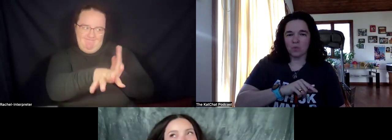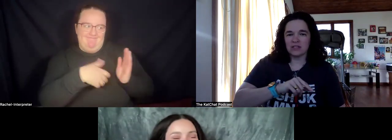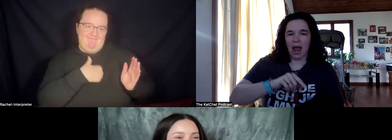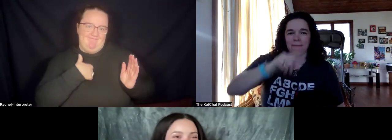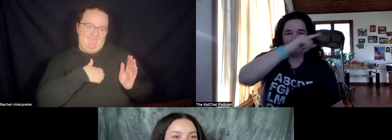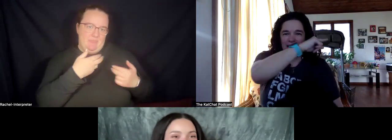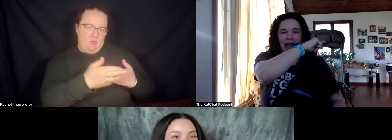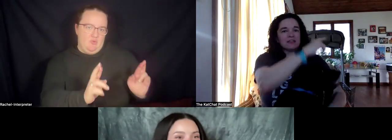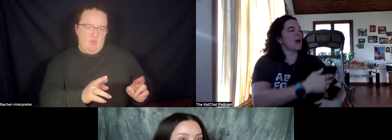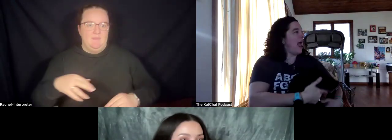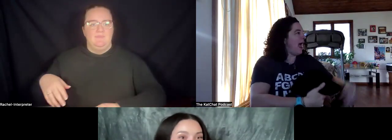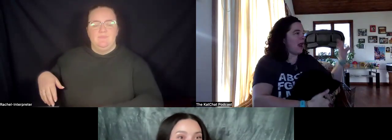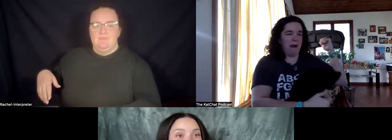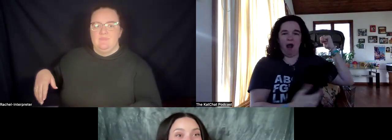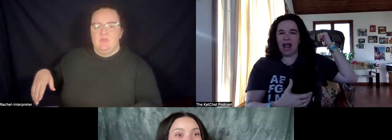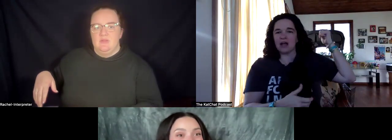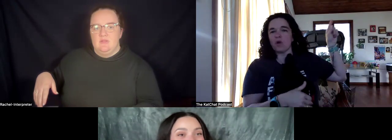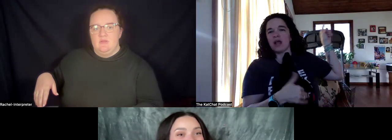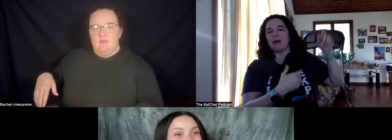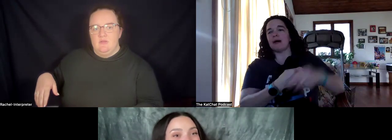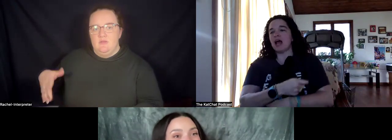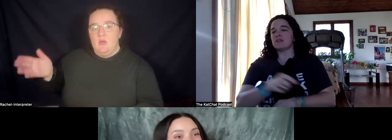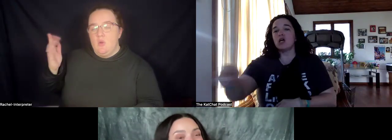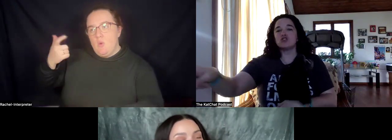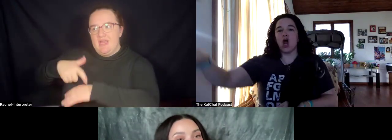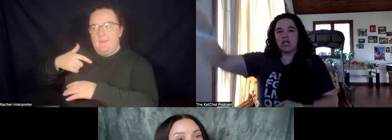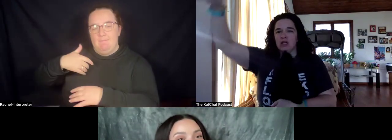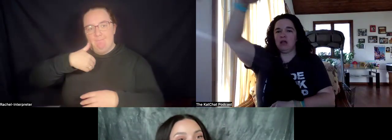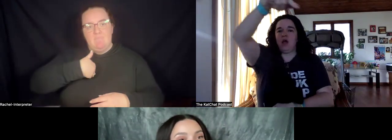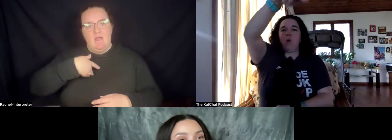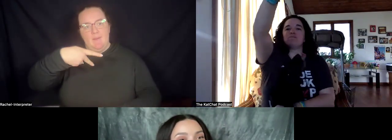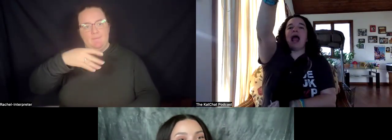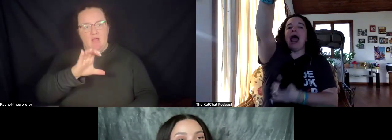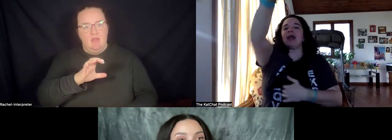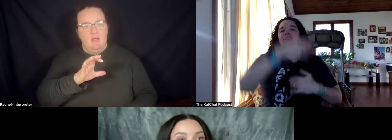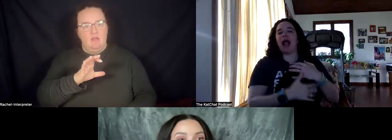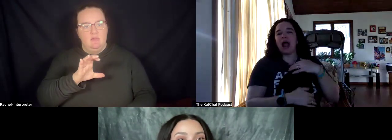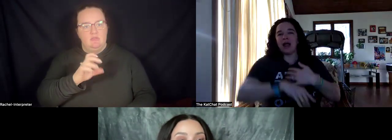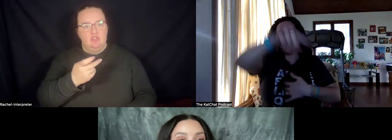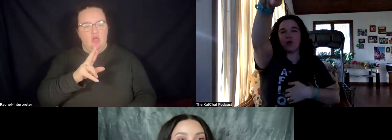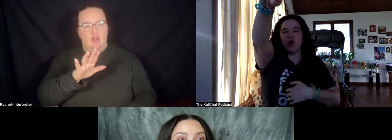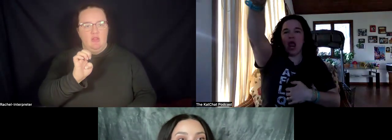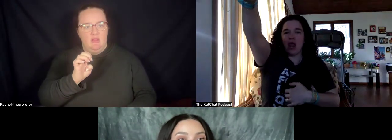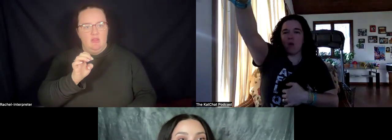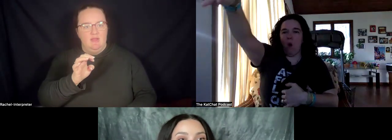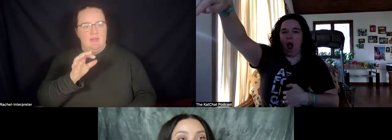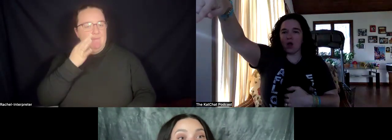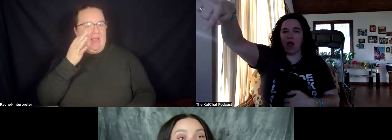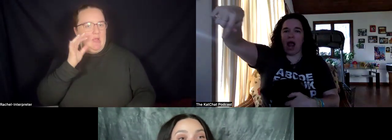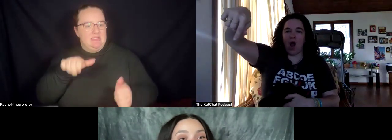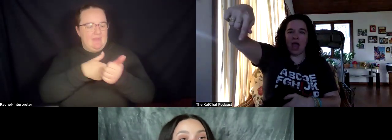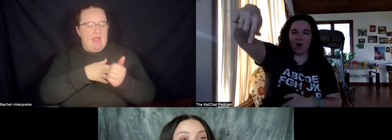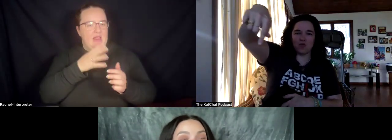which is podcast hard. one time and my dad. I had a podcast one time and my dad. Charlie was behind the computer. He would